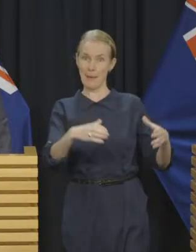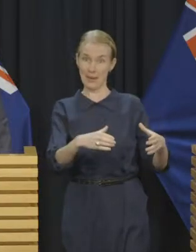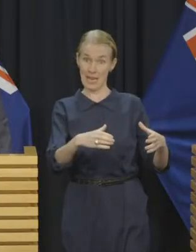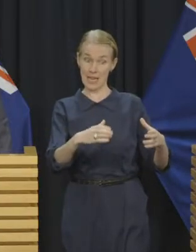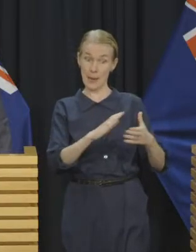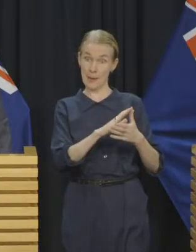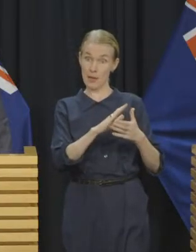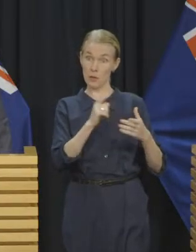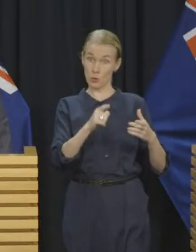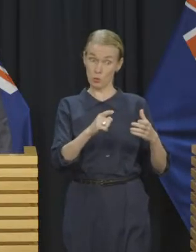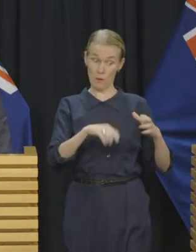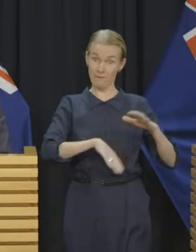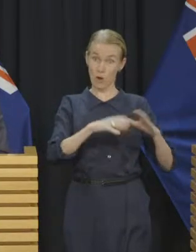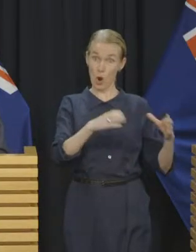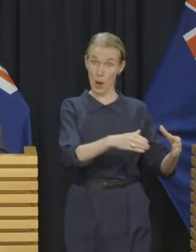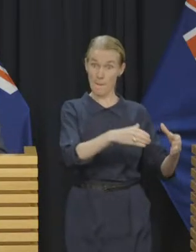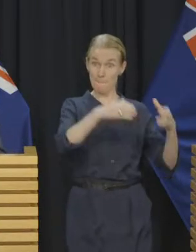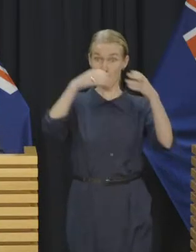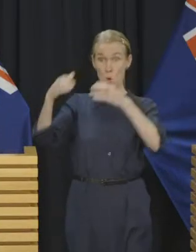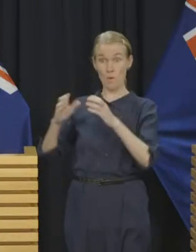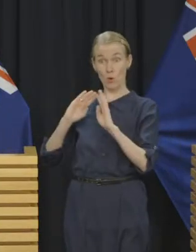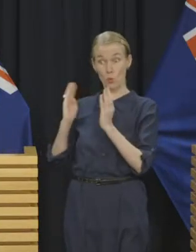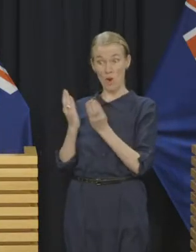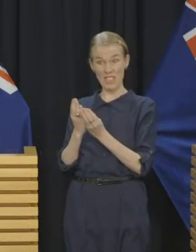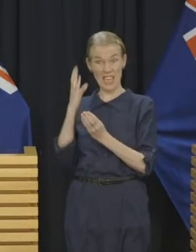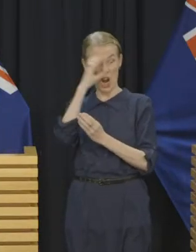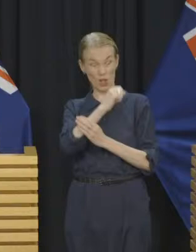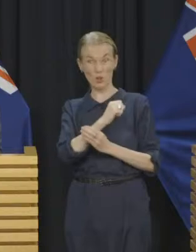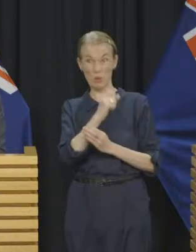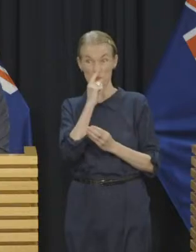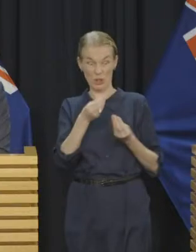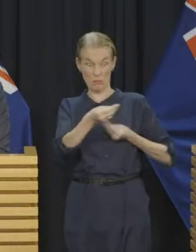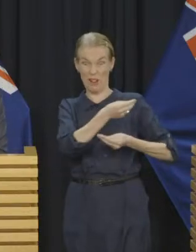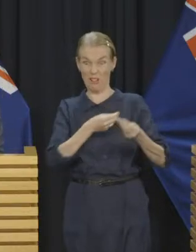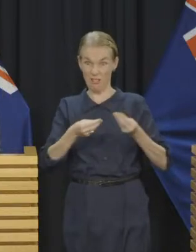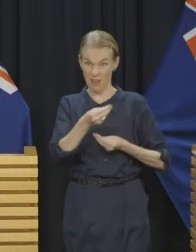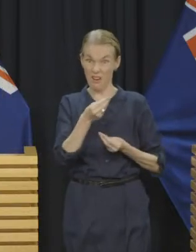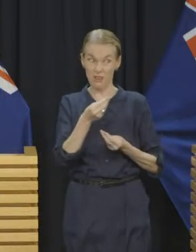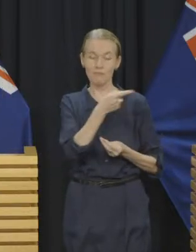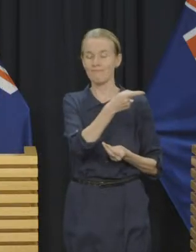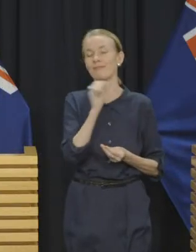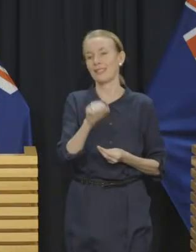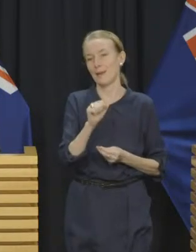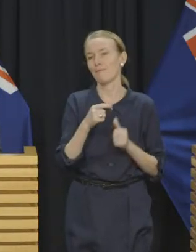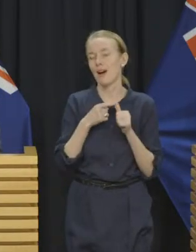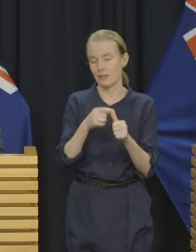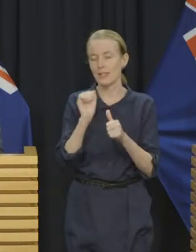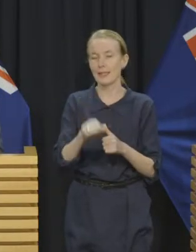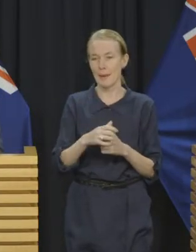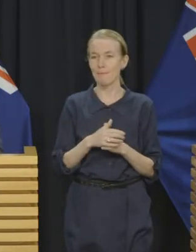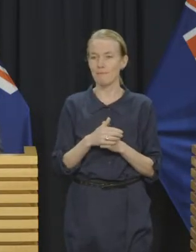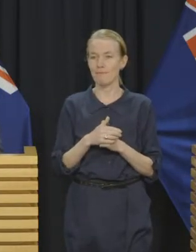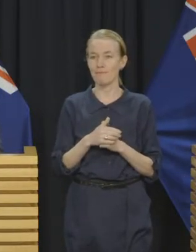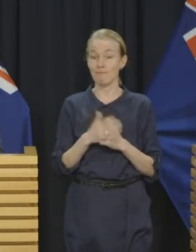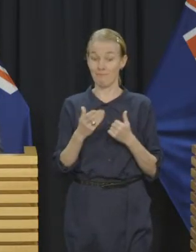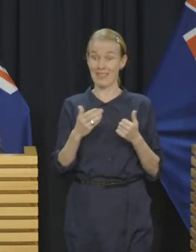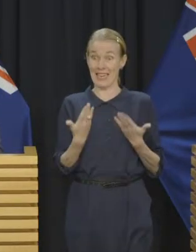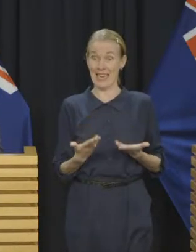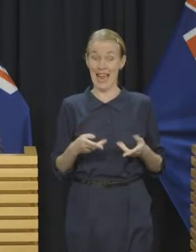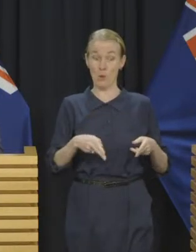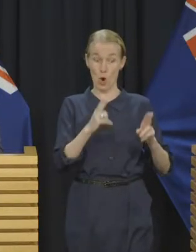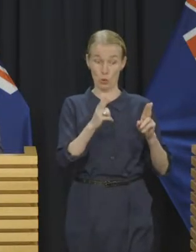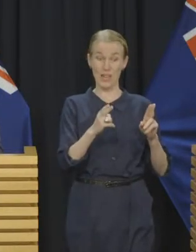be infected, or how does that work? Yeah, that's exactly what we do. So they move from the facility they are in into